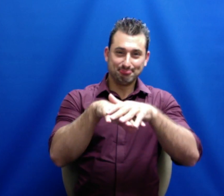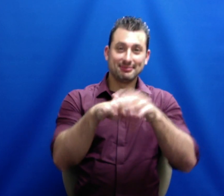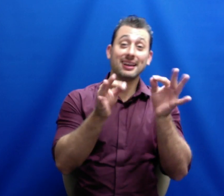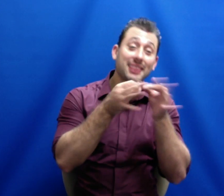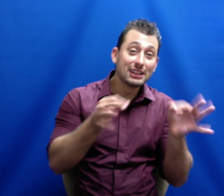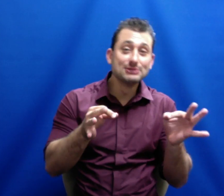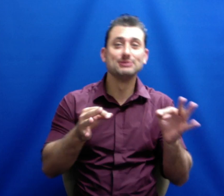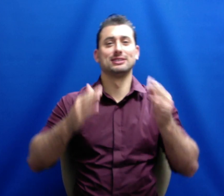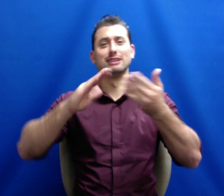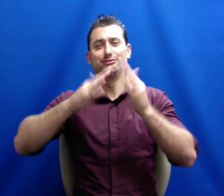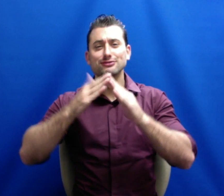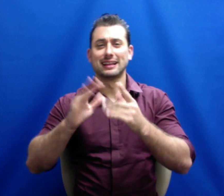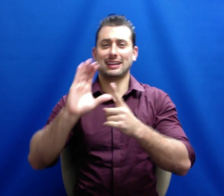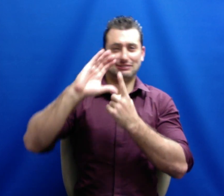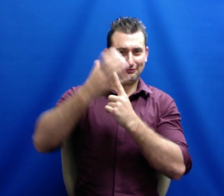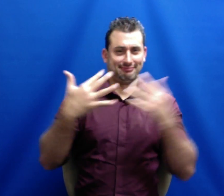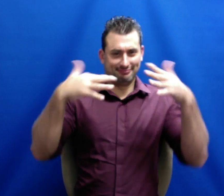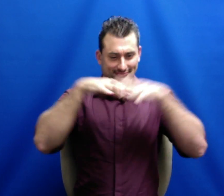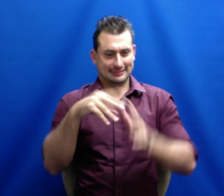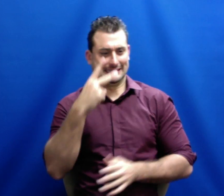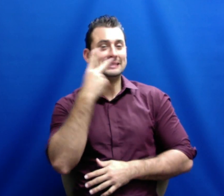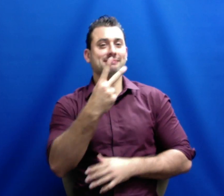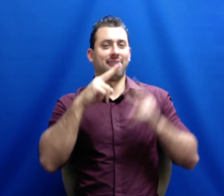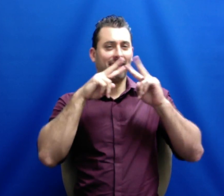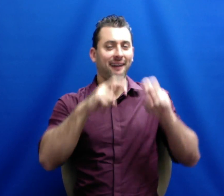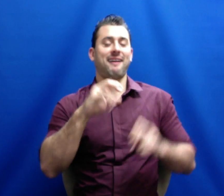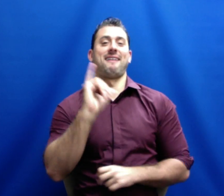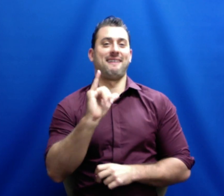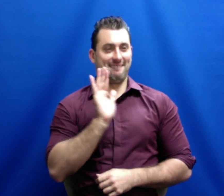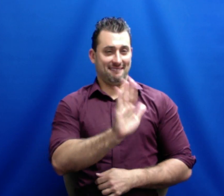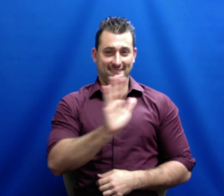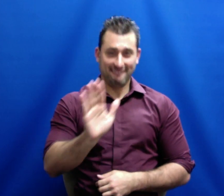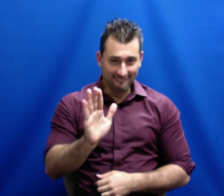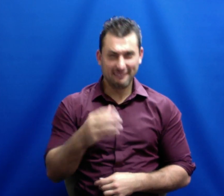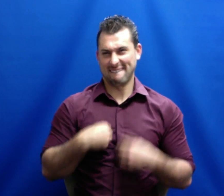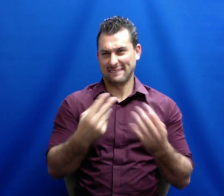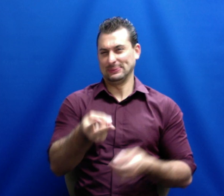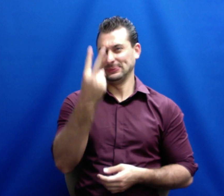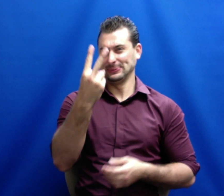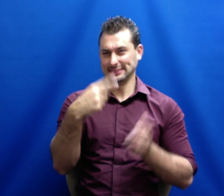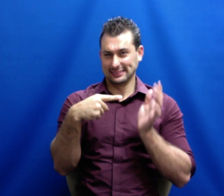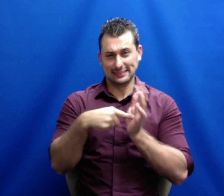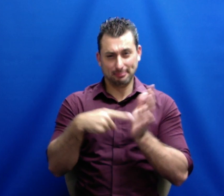So the integration of the language, community, and culture is so important. Let me give you a couple of